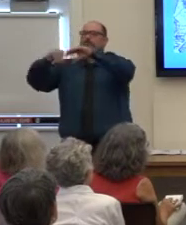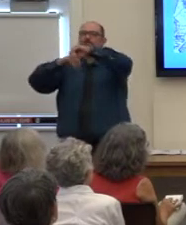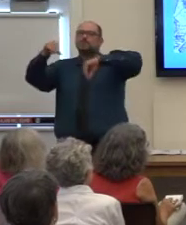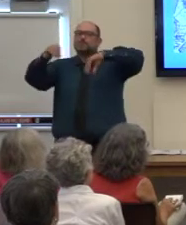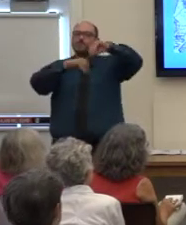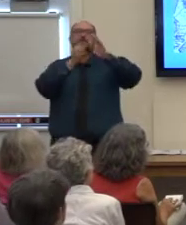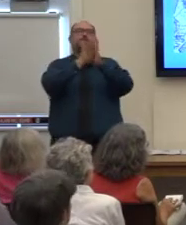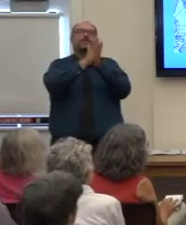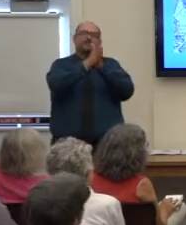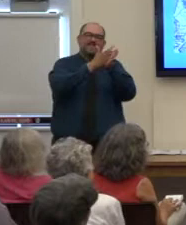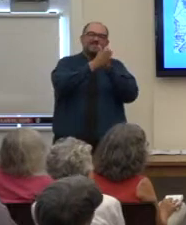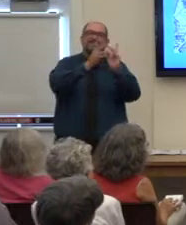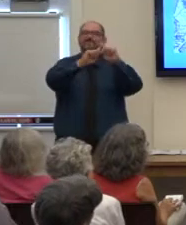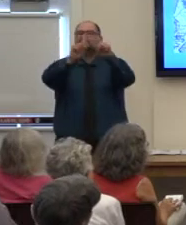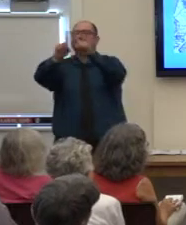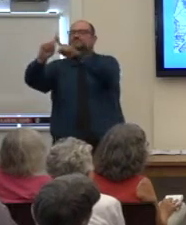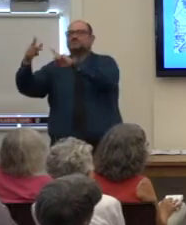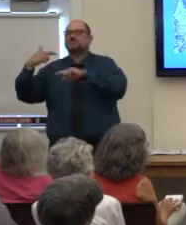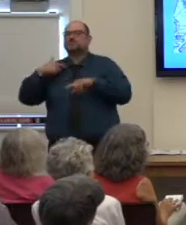town hall.